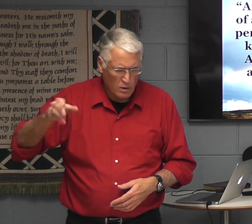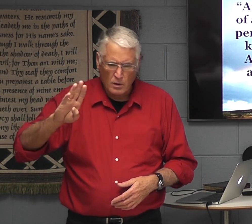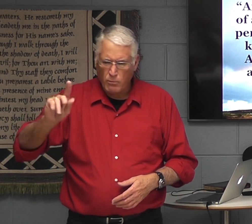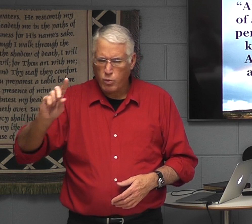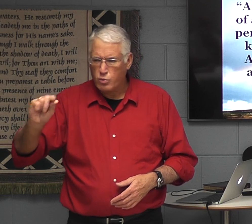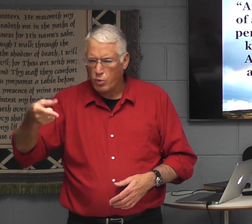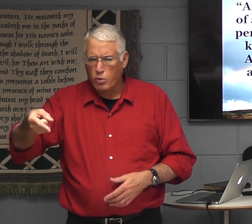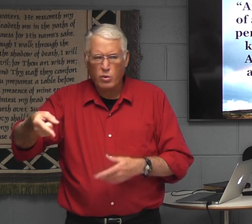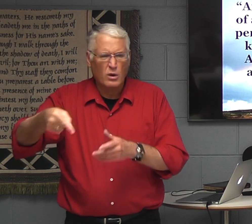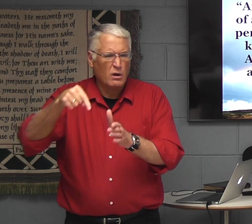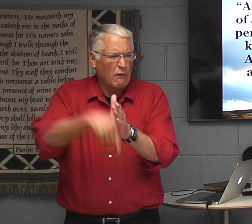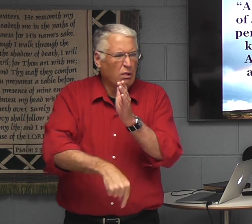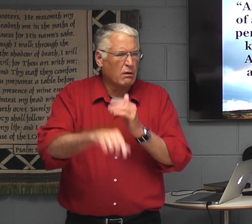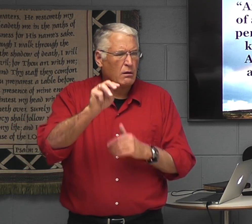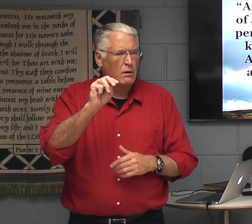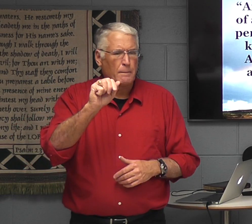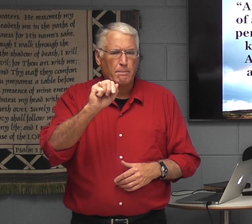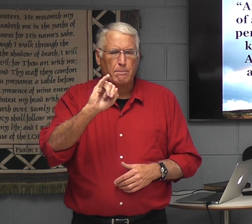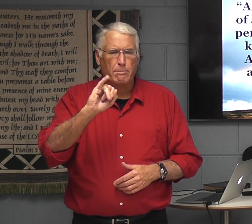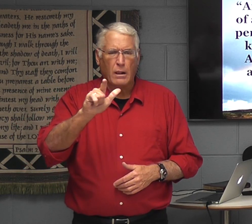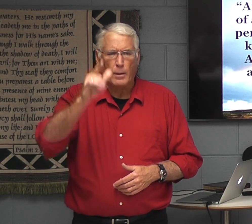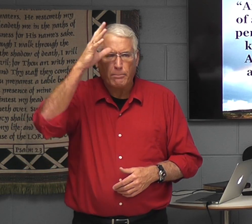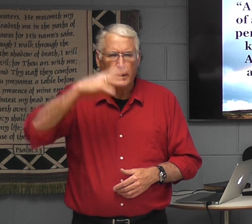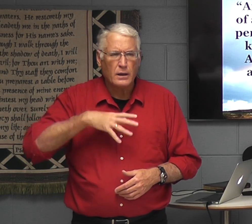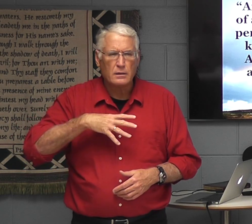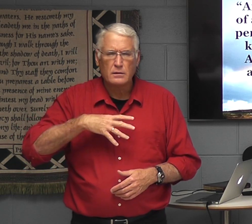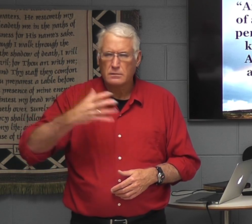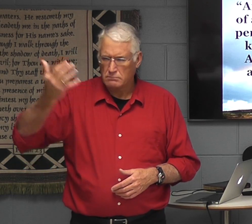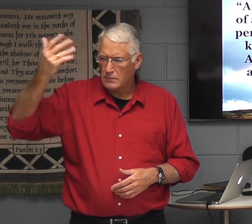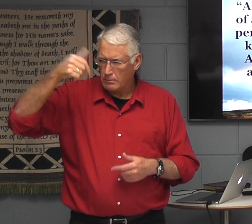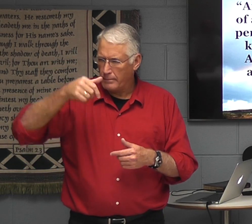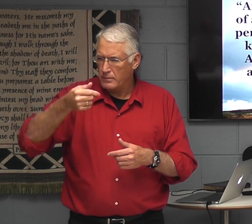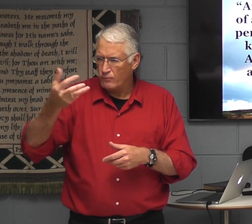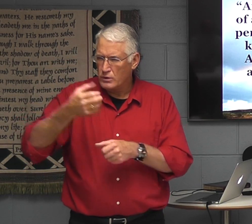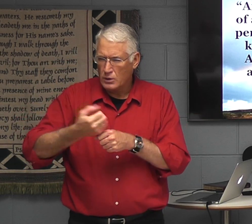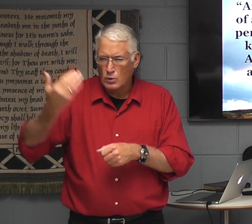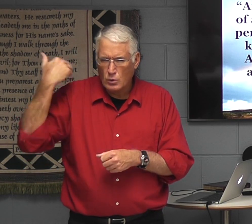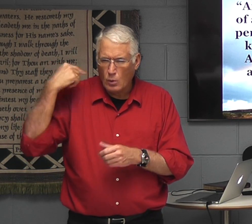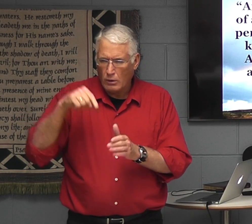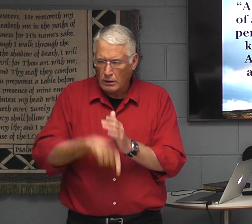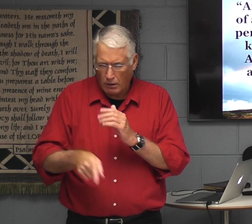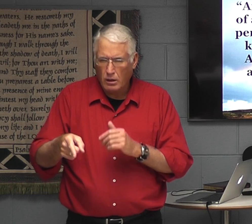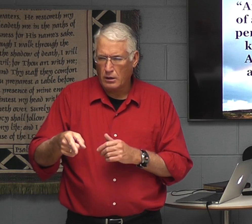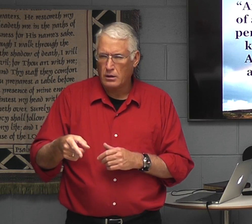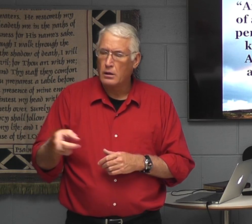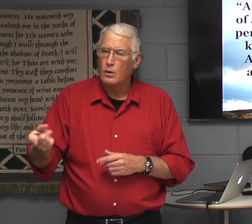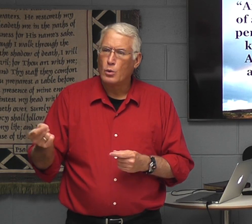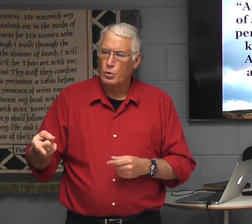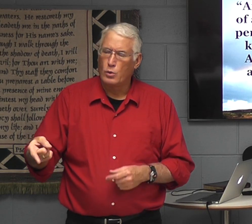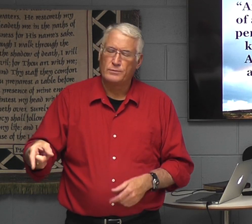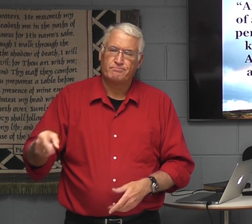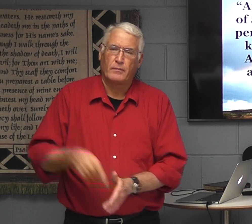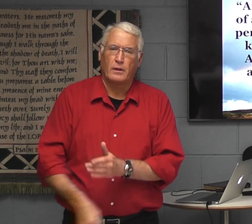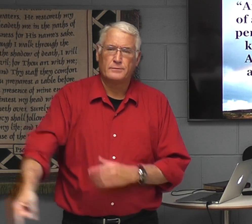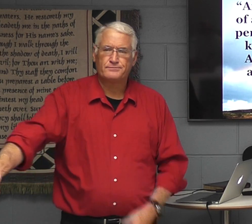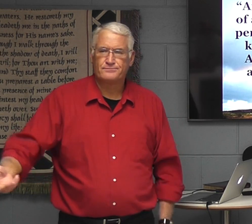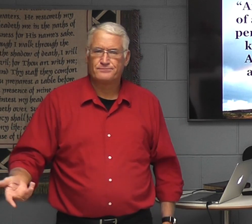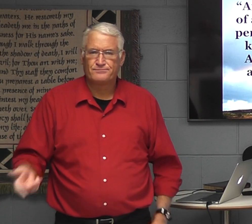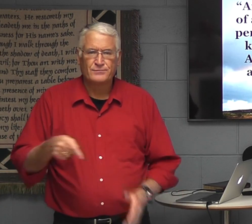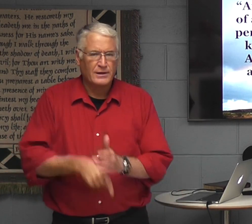bulldog, like pit bulls, they kill, maul the man, and they'll kill the mailman, they kill